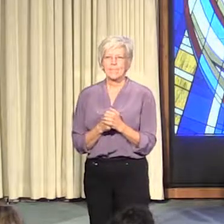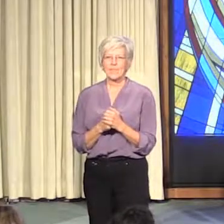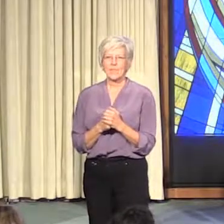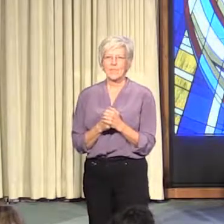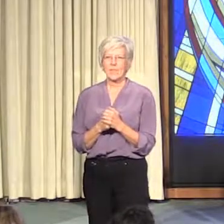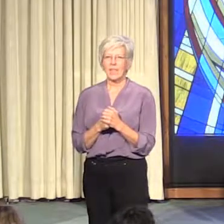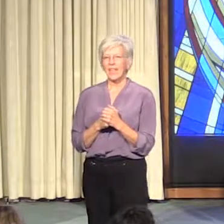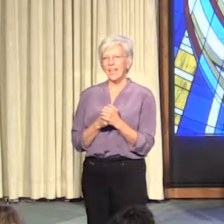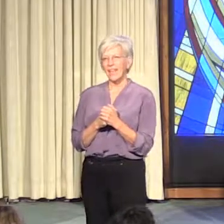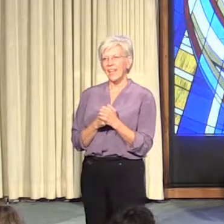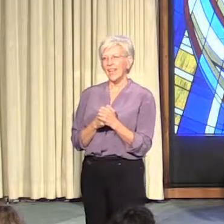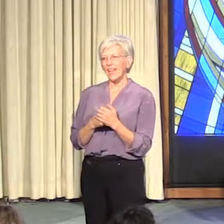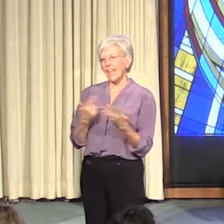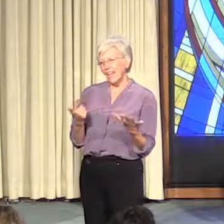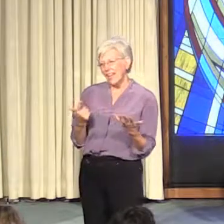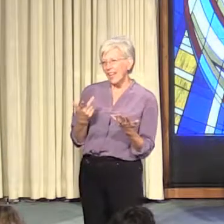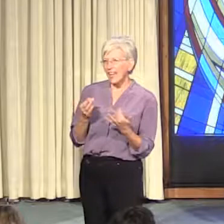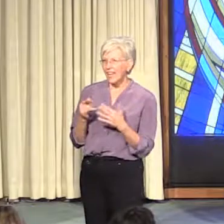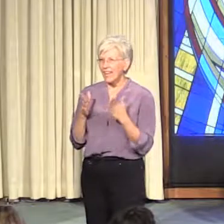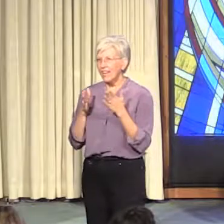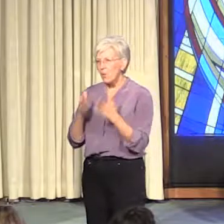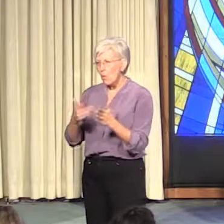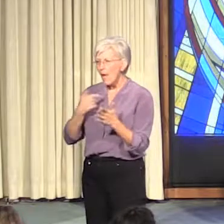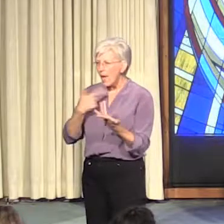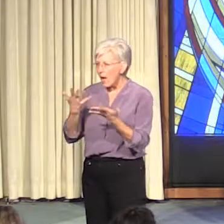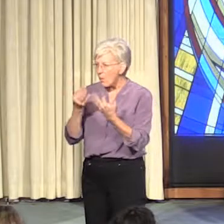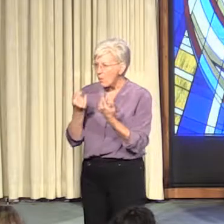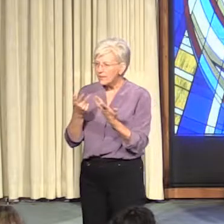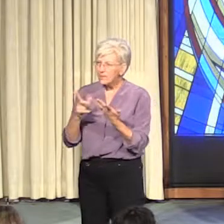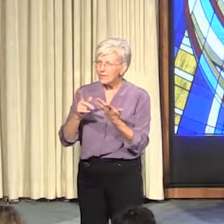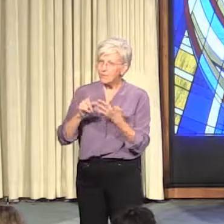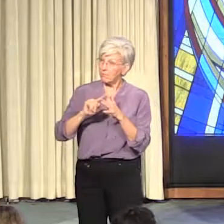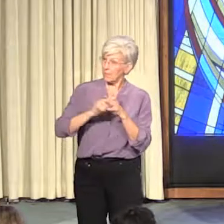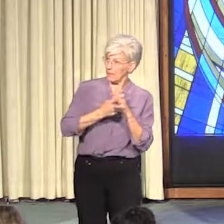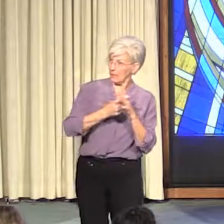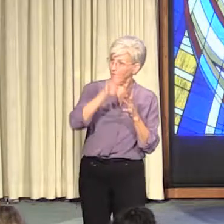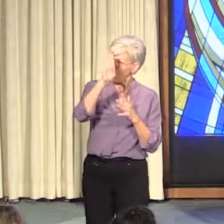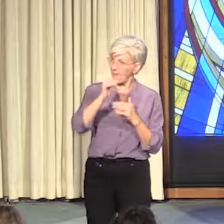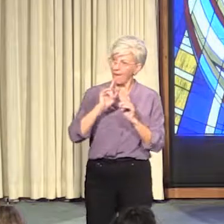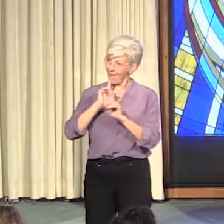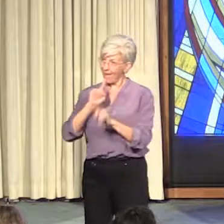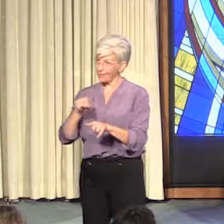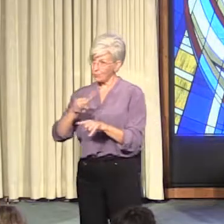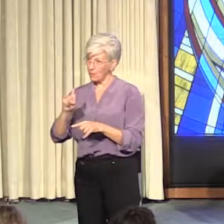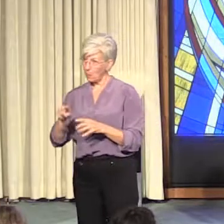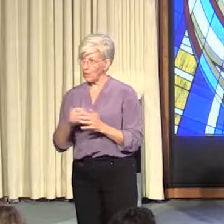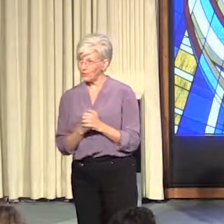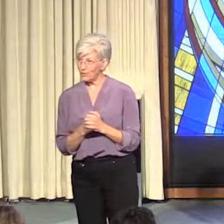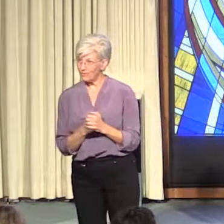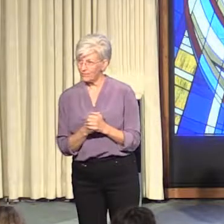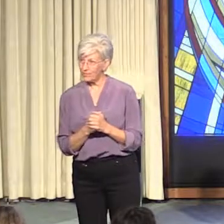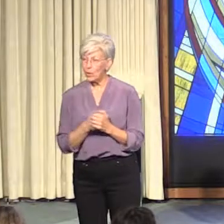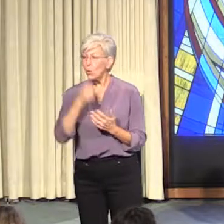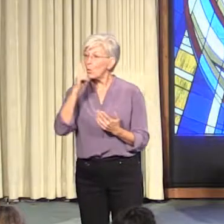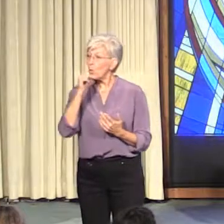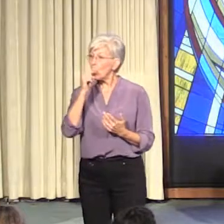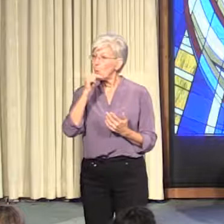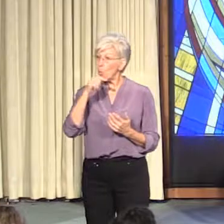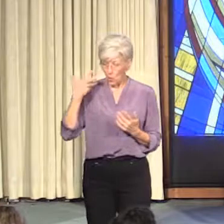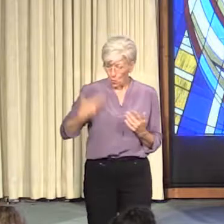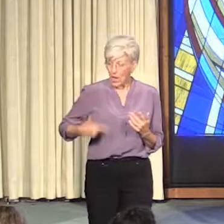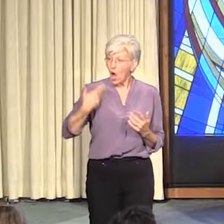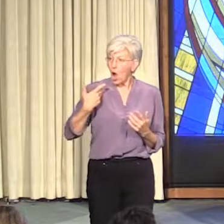And in a way, I want to begin by answering the question. And who we are